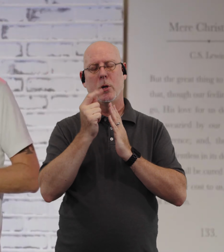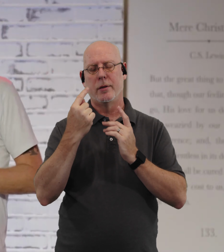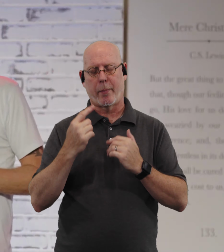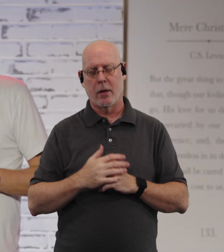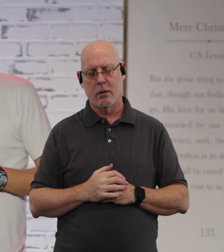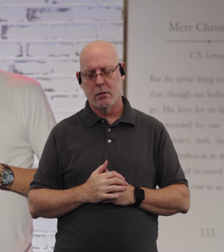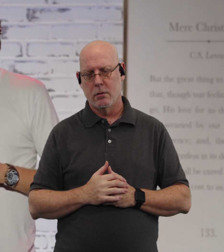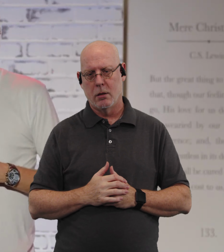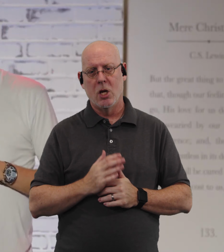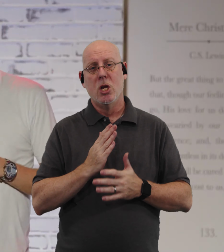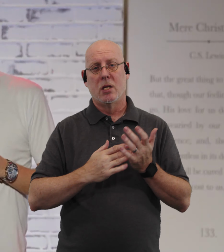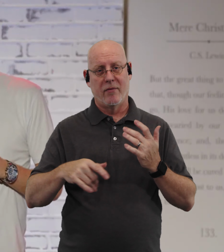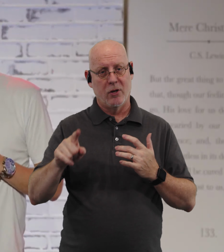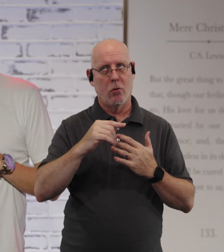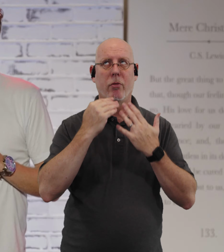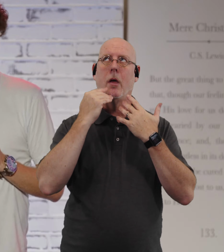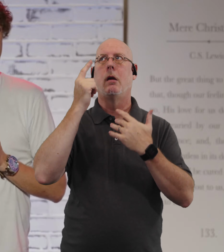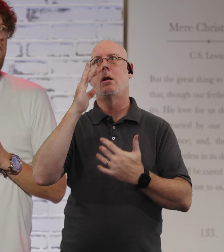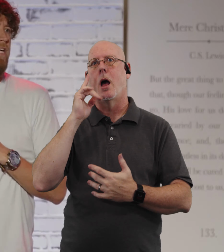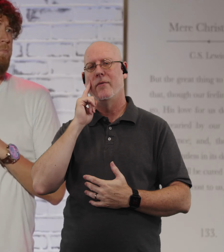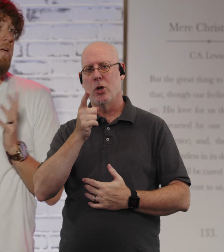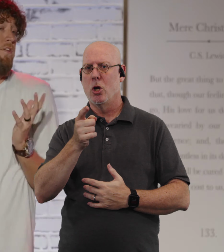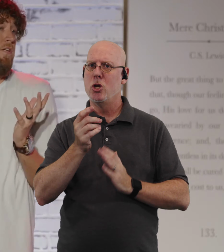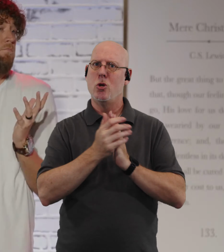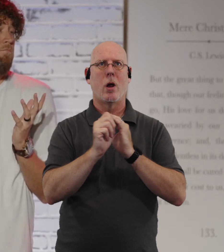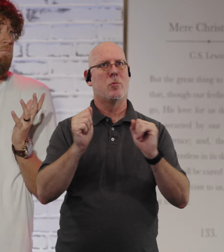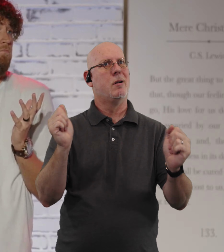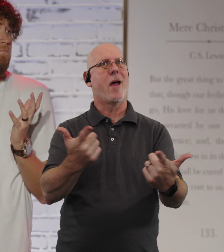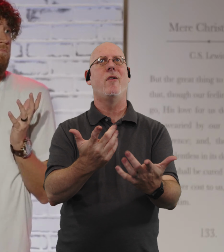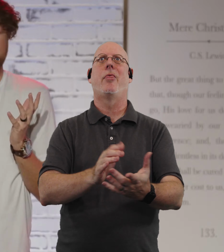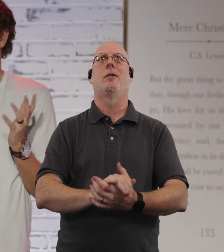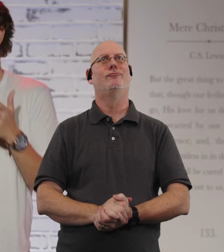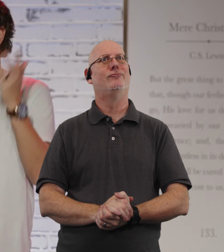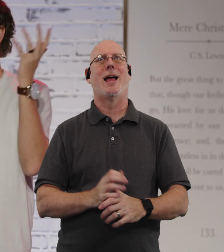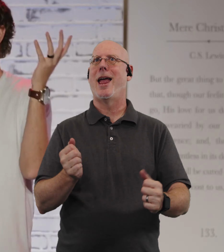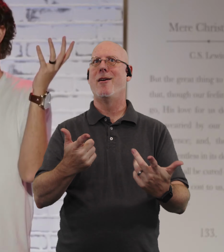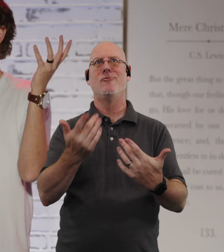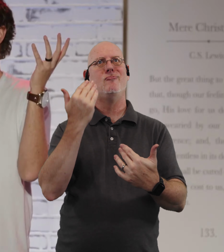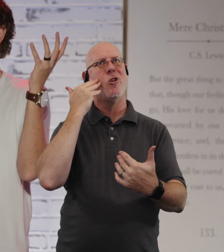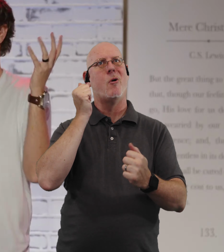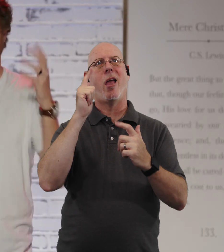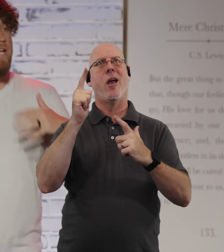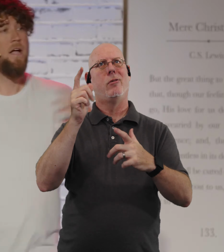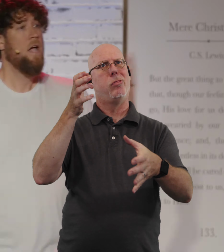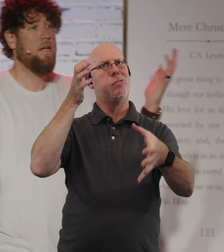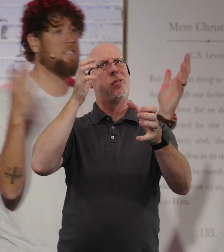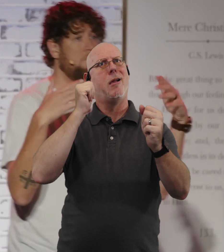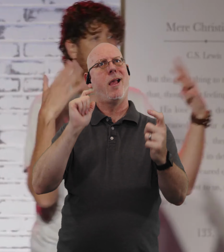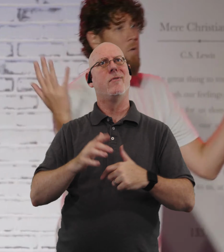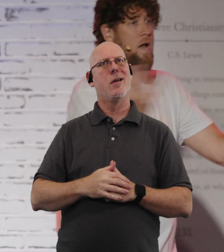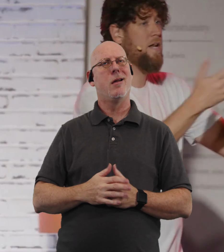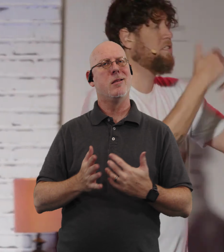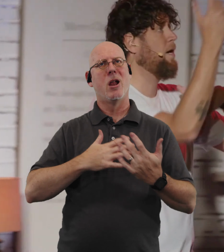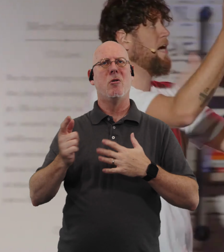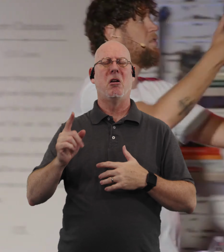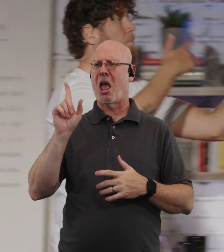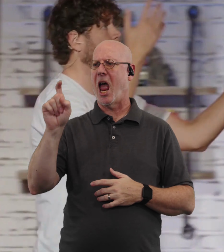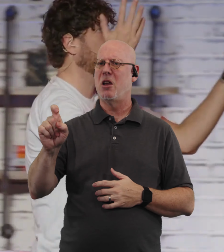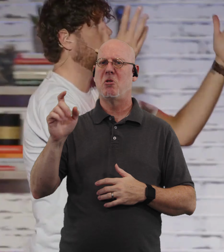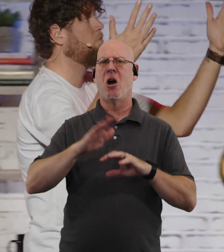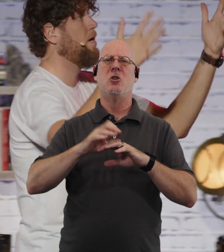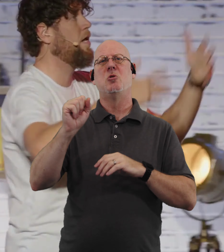something. Some of you thank the Lord for you're an expert on everything. Just everything. Okay? Like, just, it doesn't matter what it is. Somebody